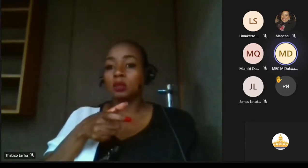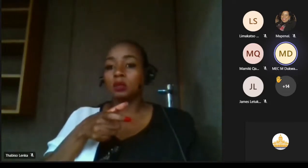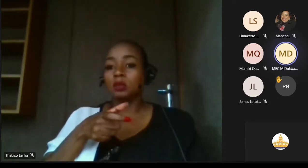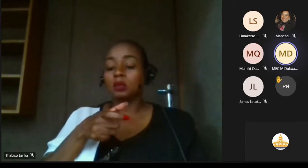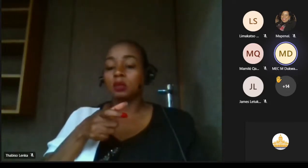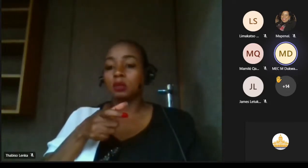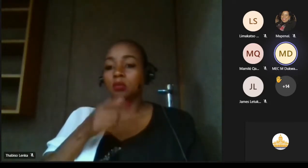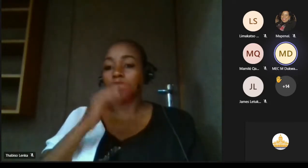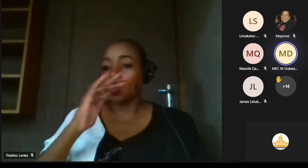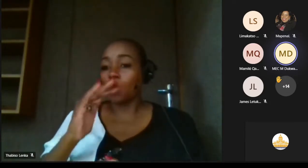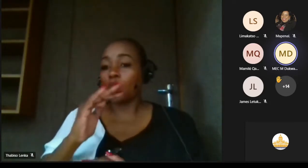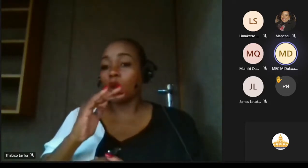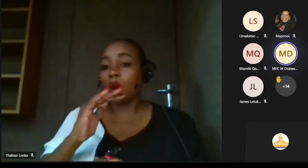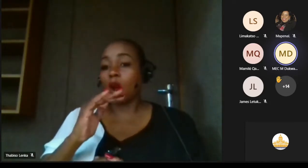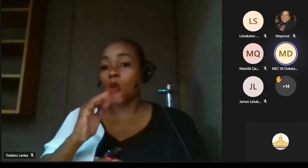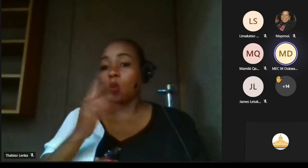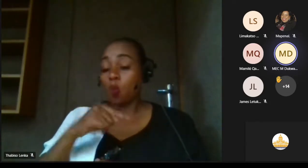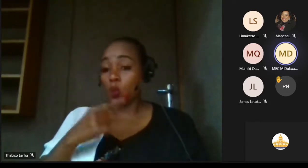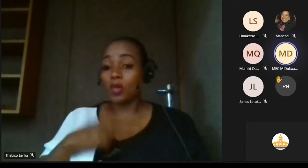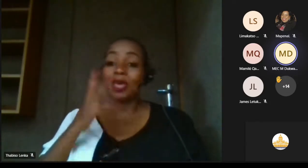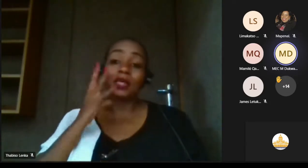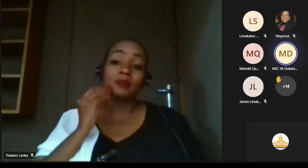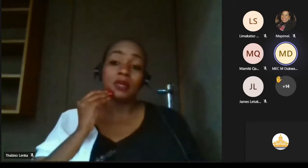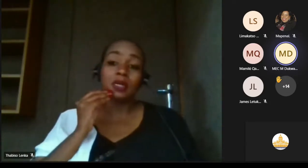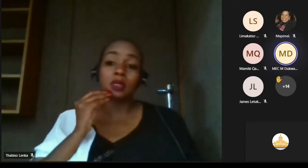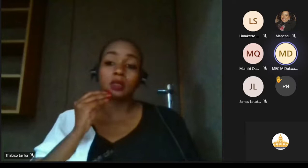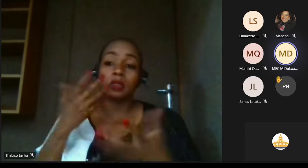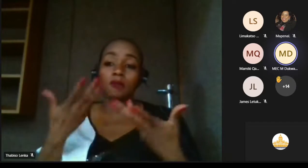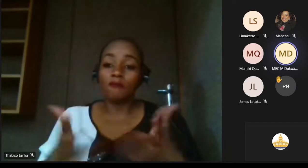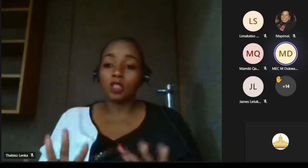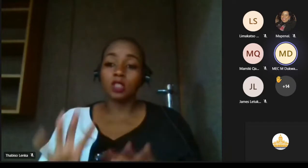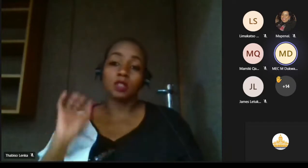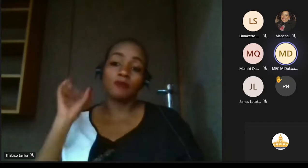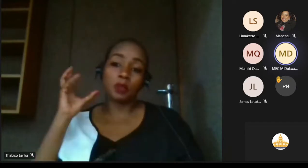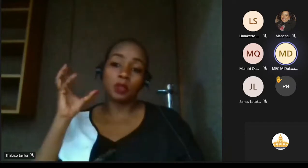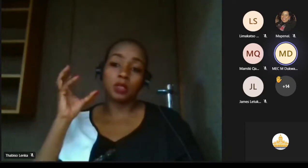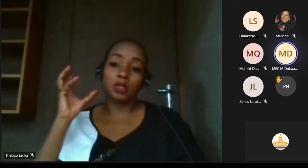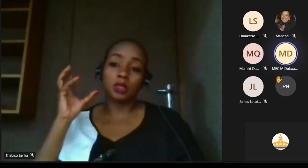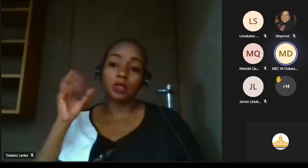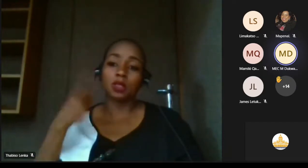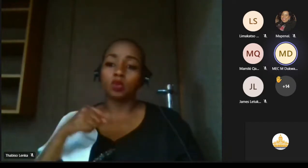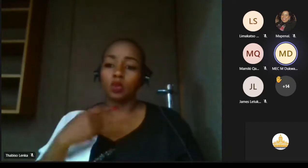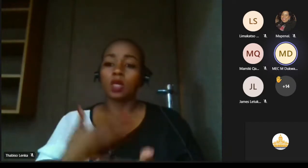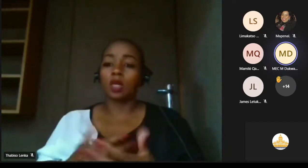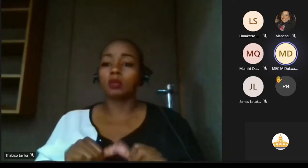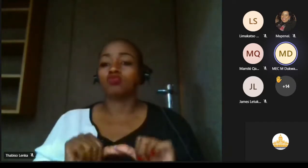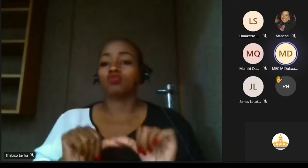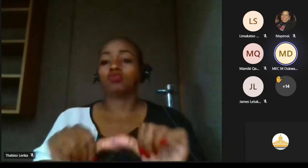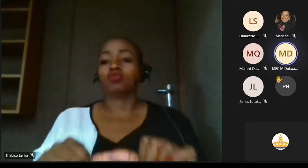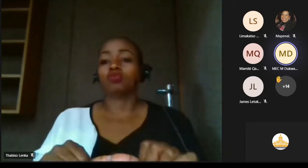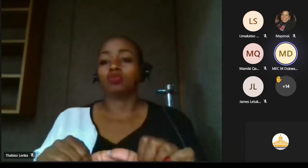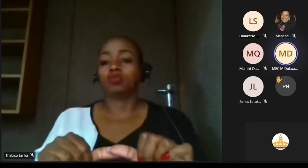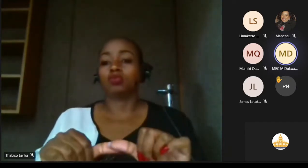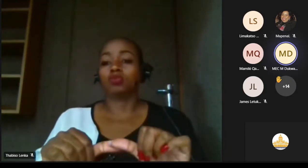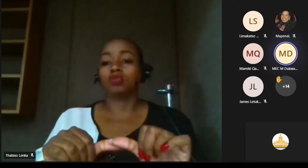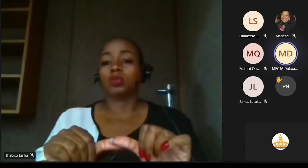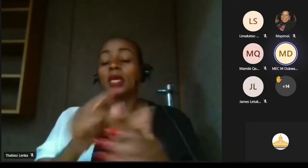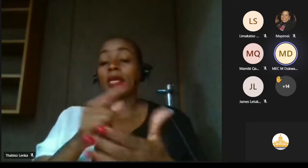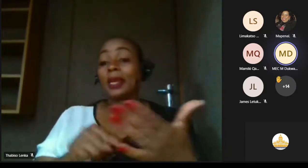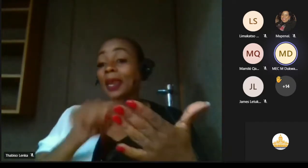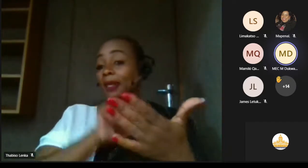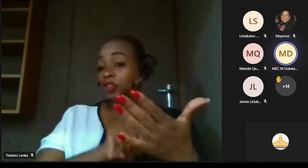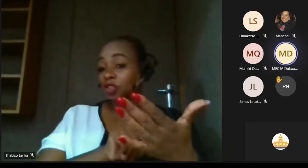our beautiful province desperately needs to move forward. These local government elections, which we